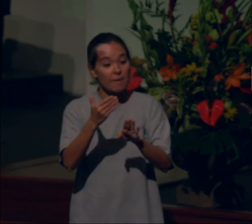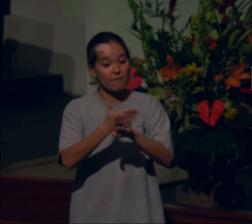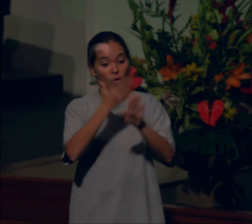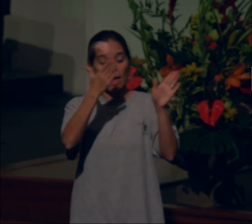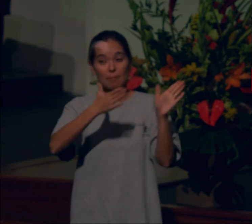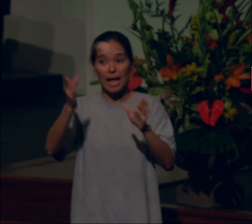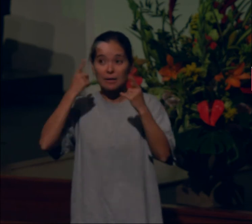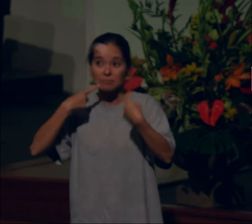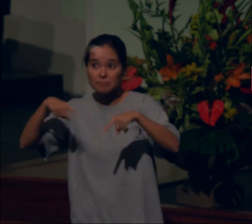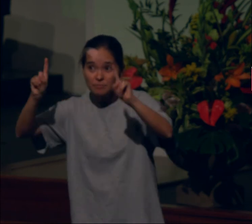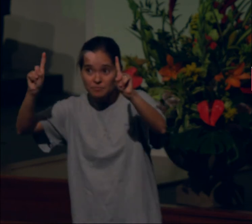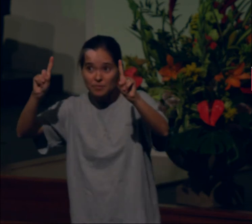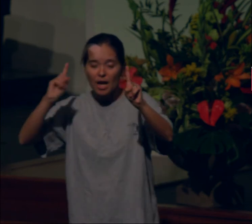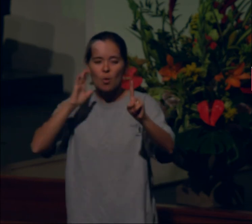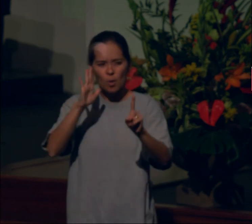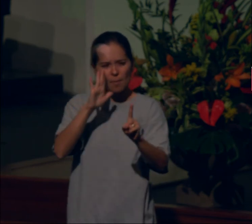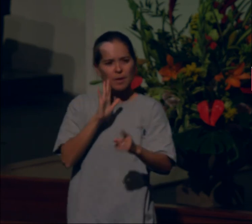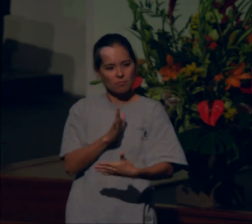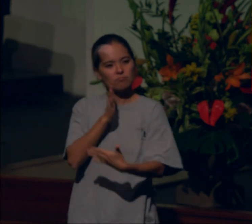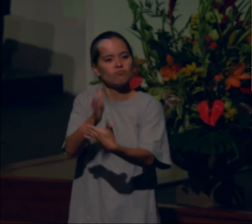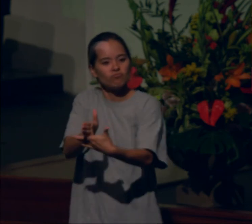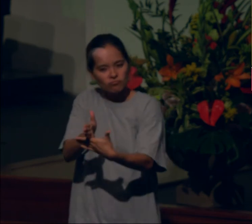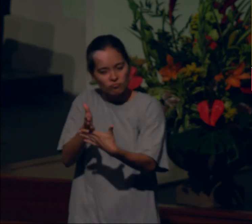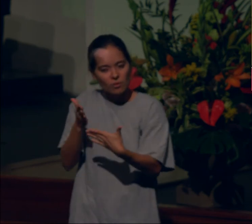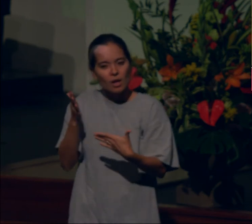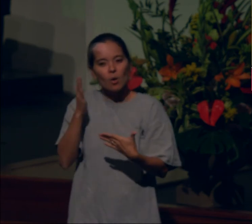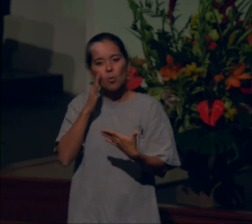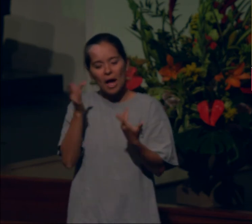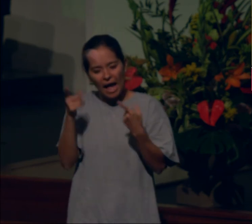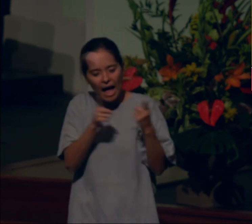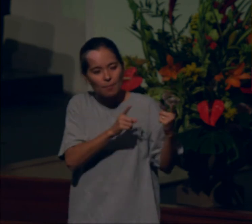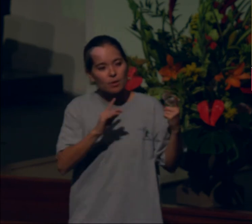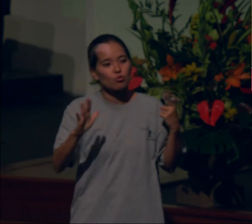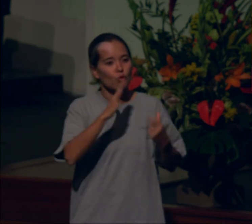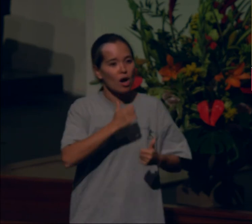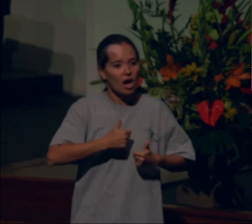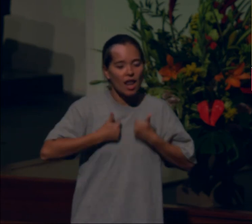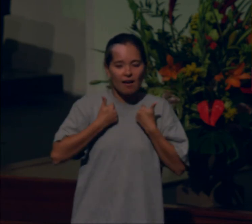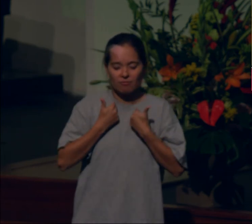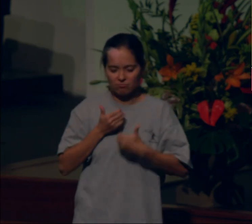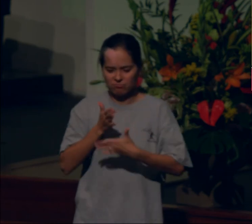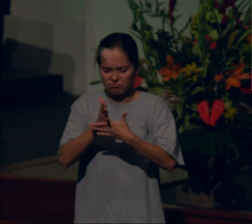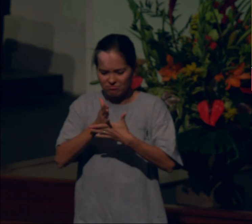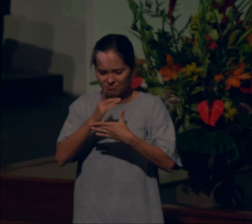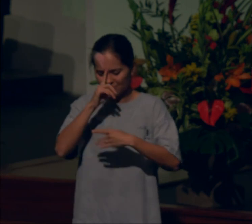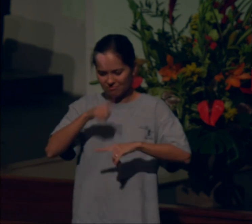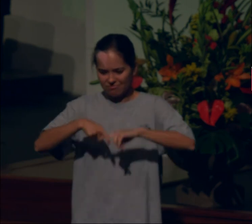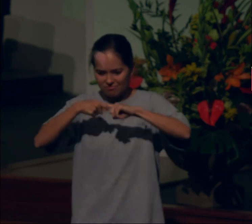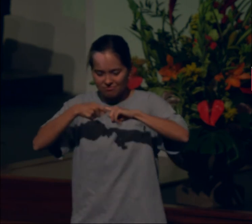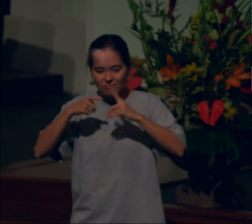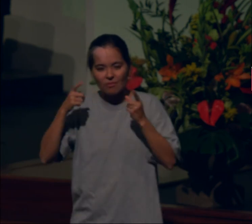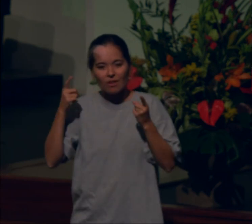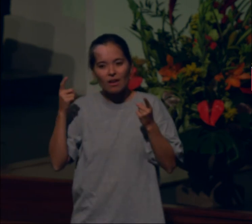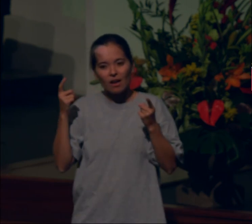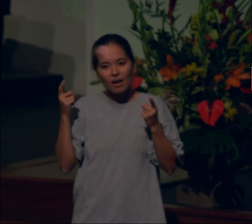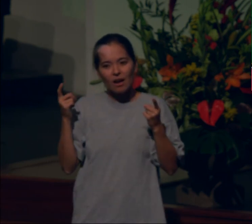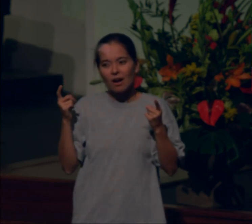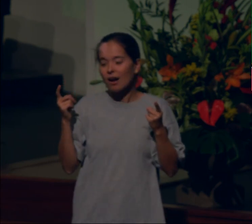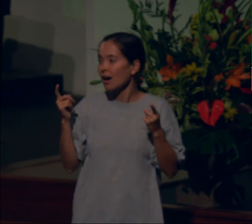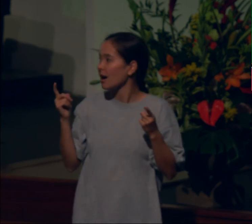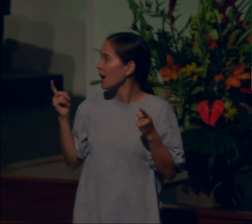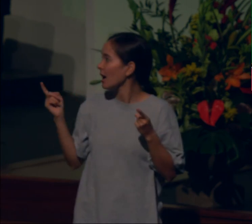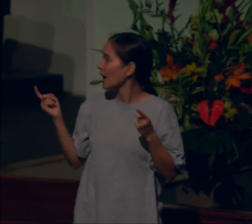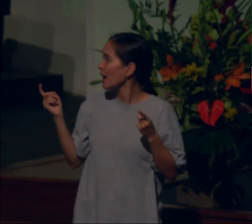be executed, there comes an interruption. There are things that will come into your life that, see, I said, I'm going to pick out the prettiest girl in this